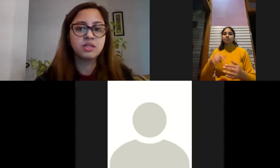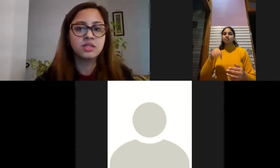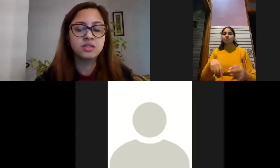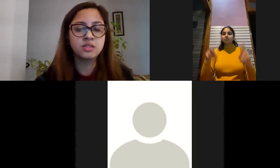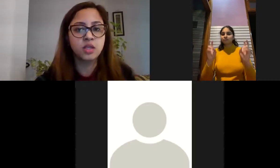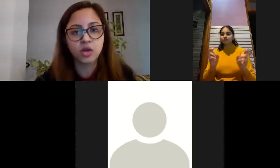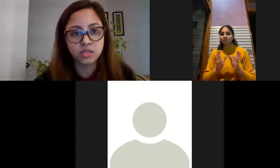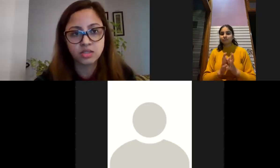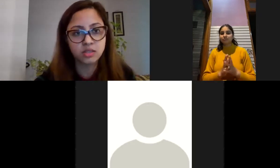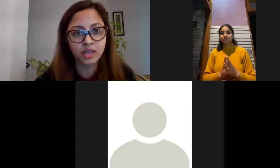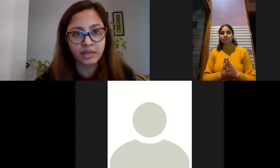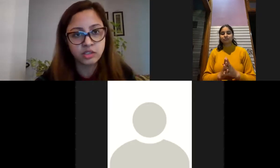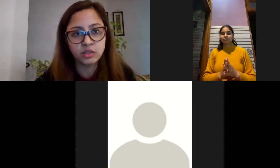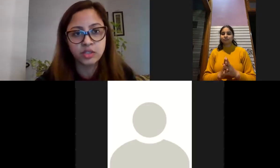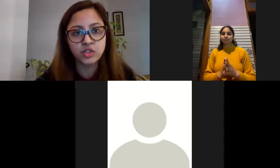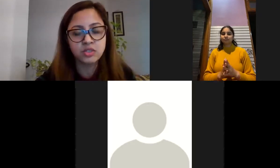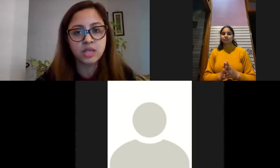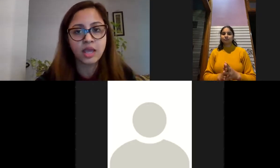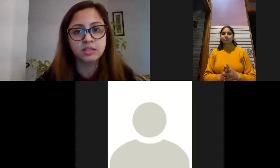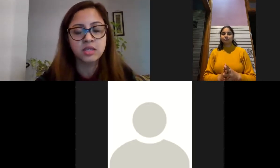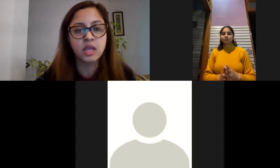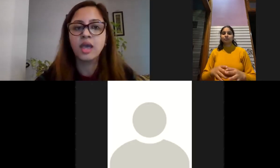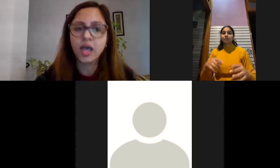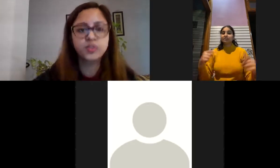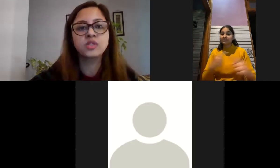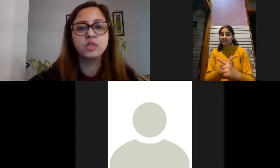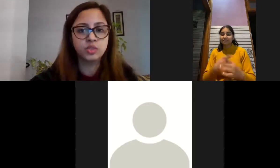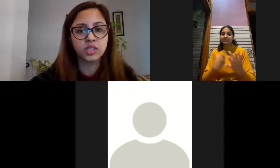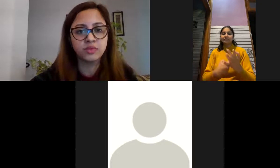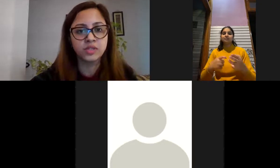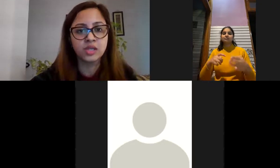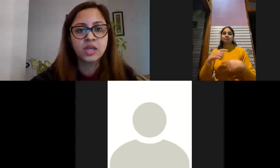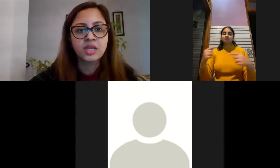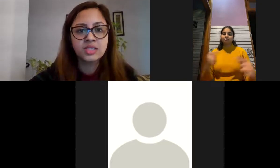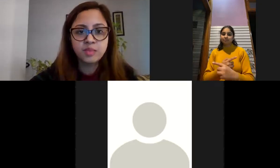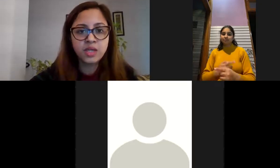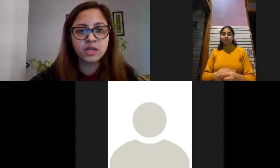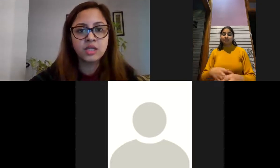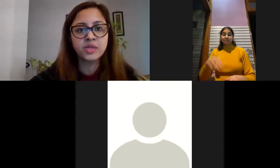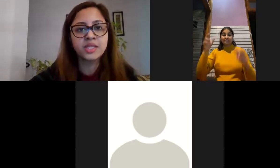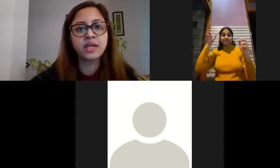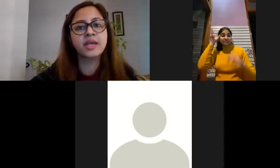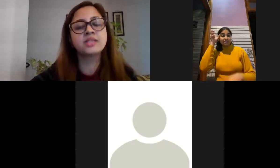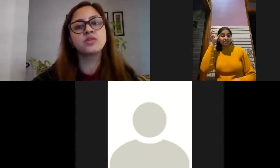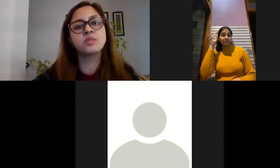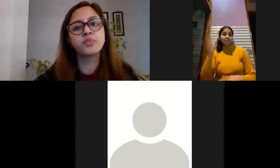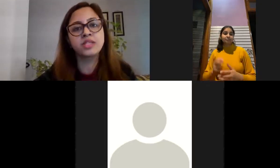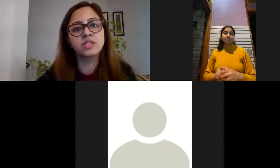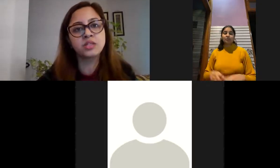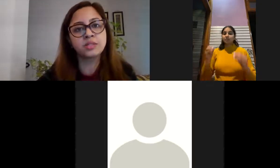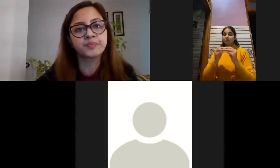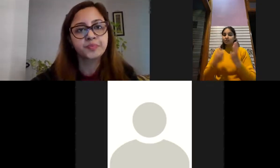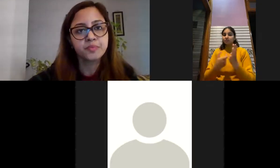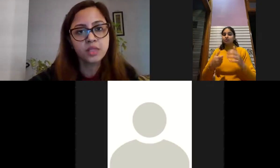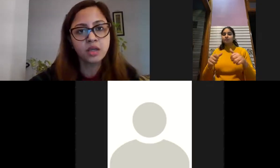Bertha is chaos, anti-religion, and absolute evil. Similarly, Bertha as the